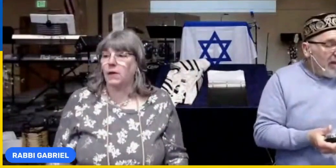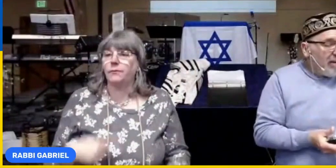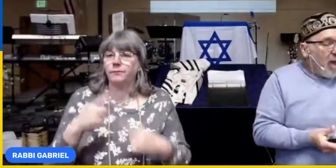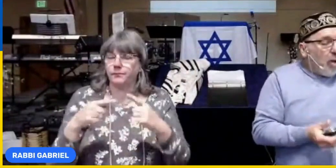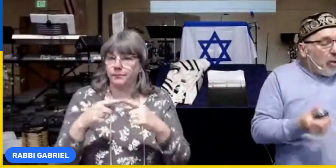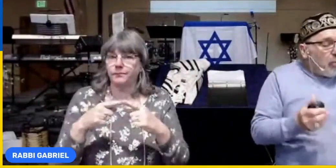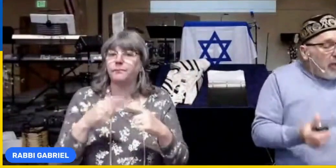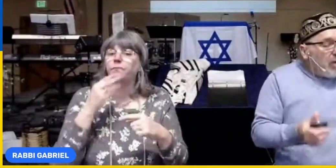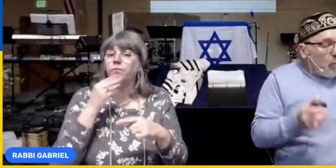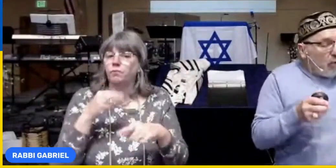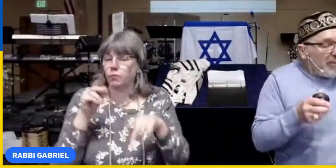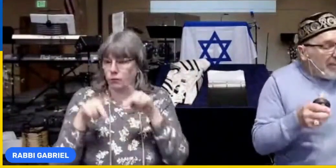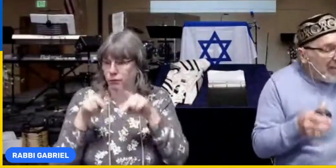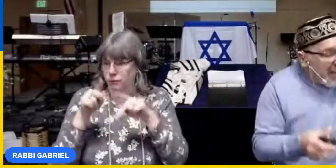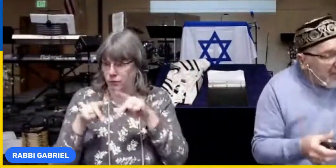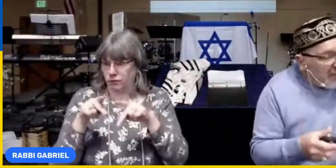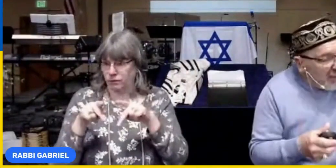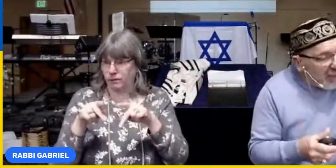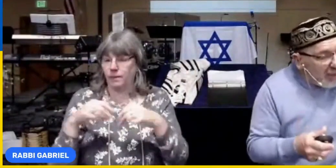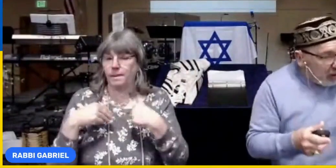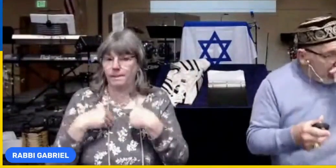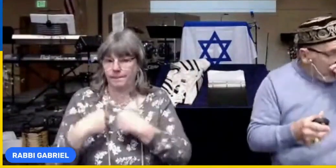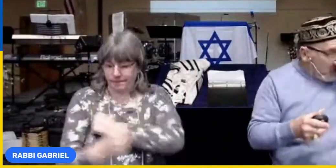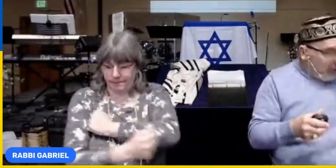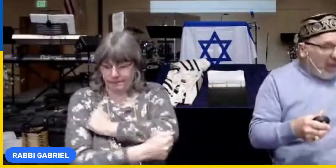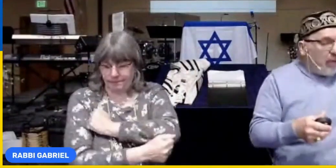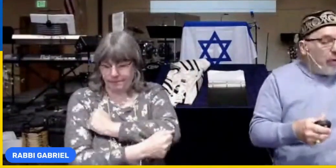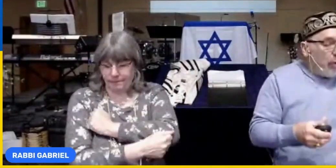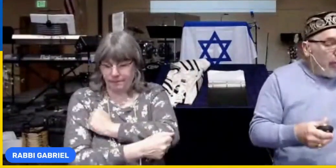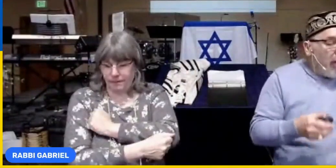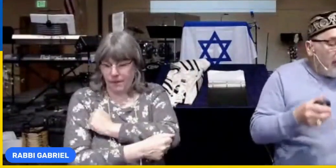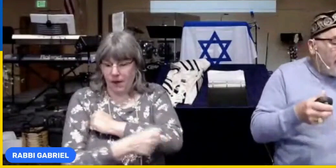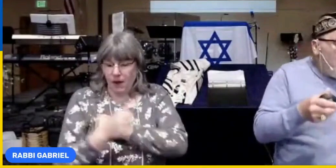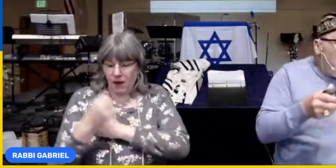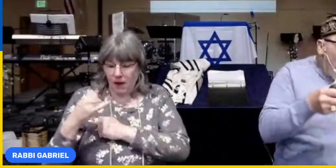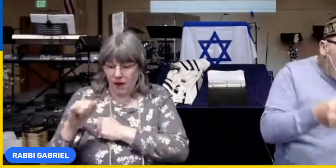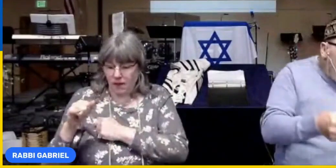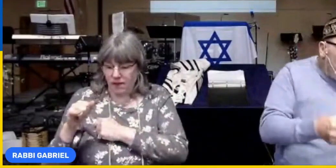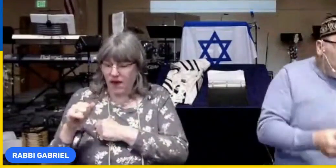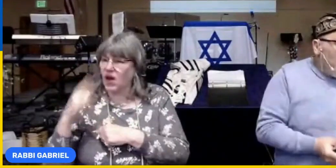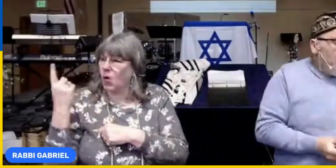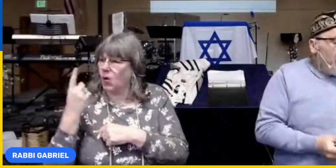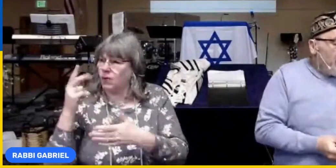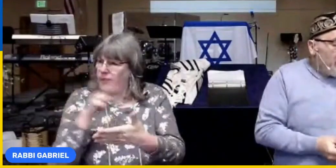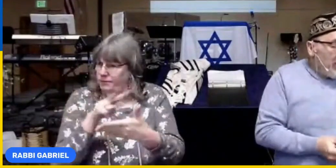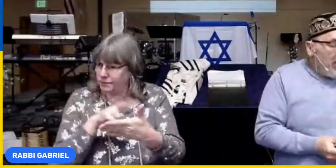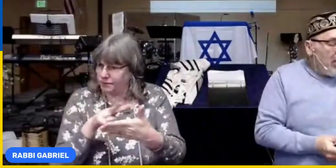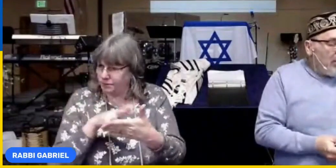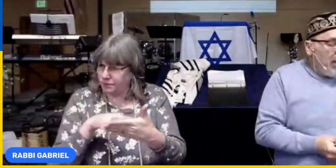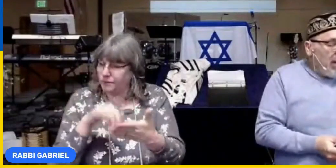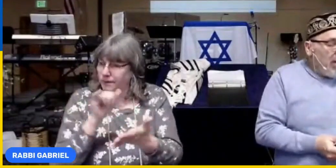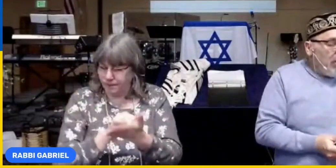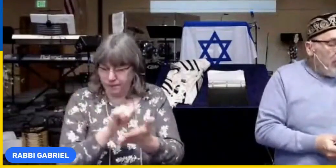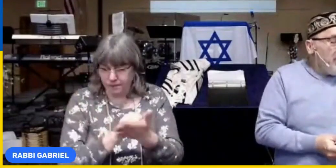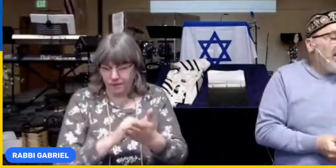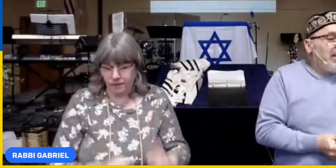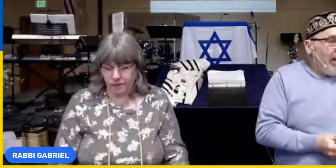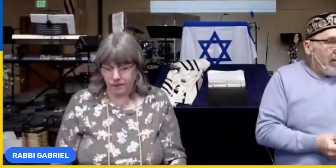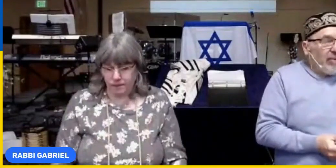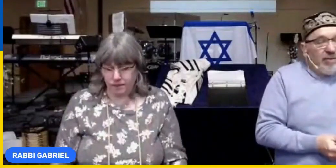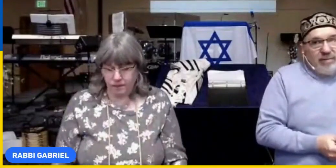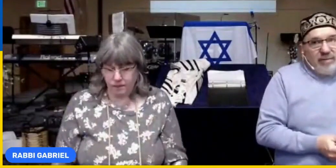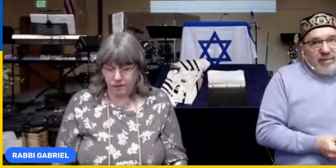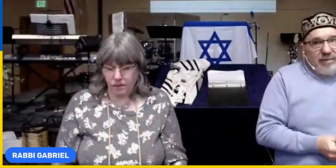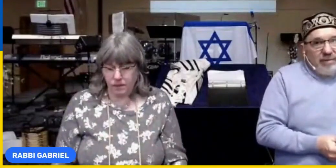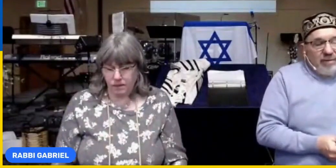is, it says, we were slaves in Egypt, and the Lord freed us from Egypt with a